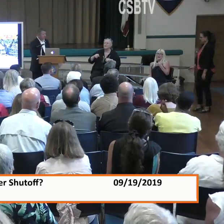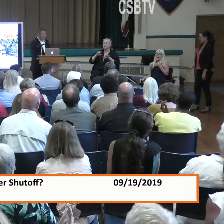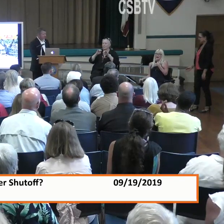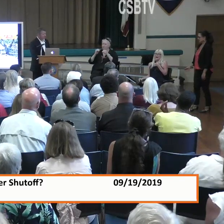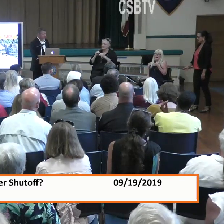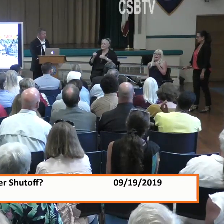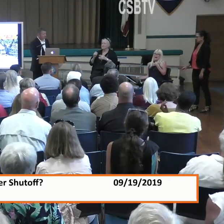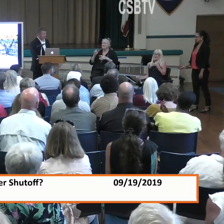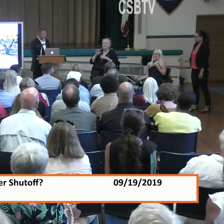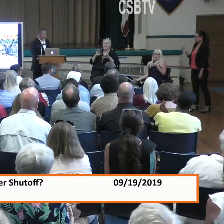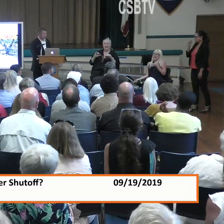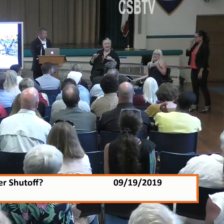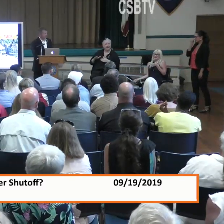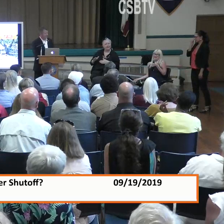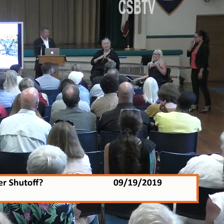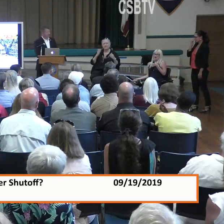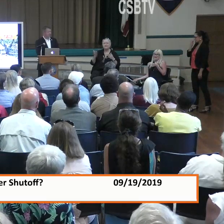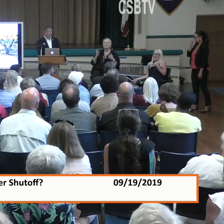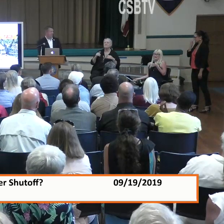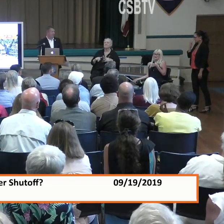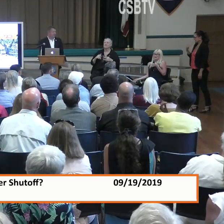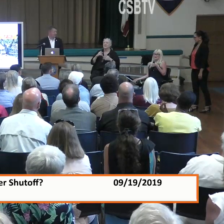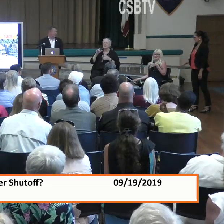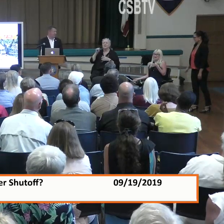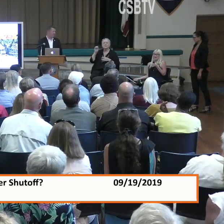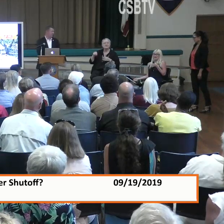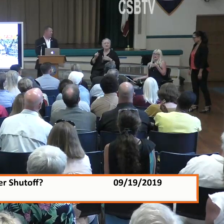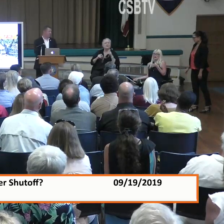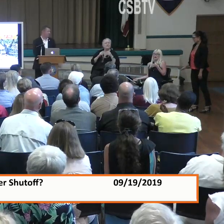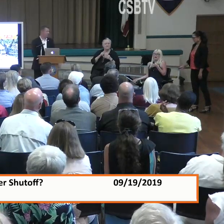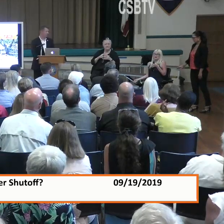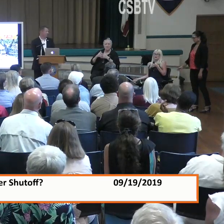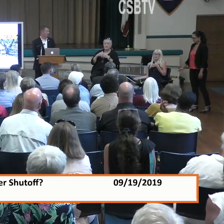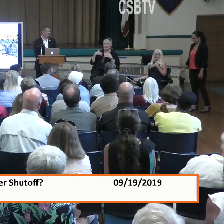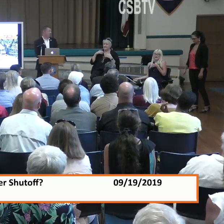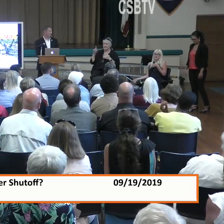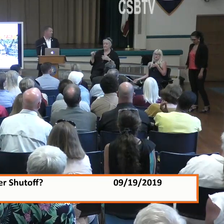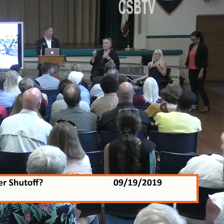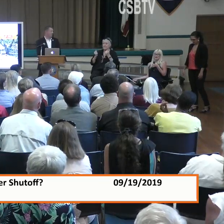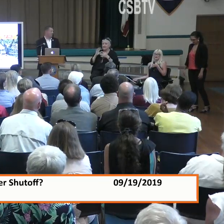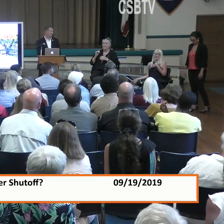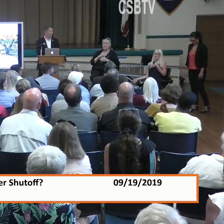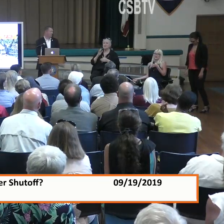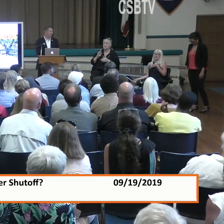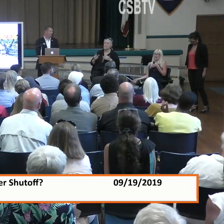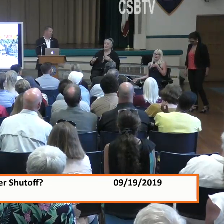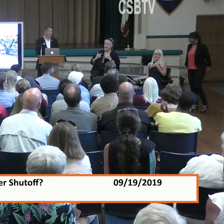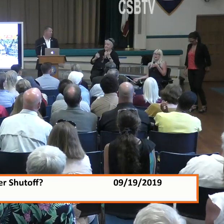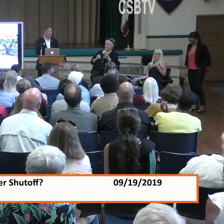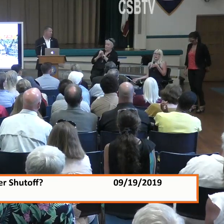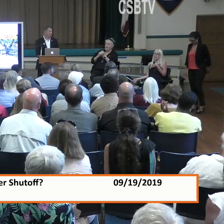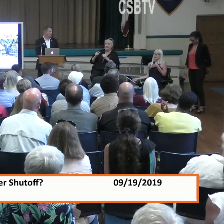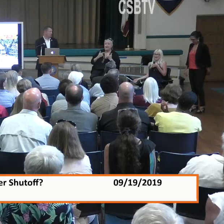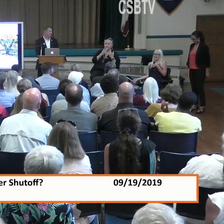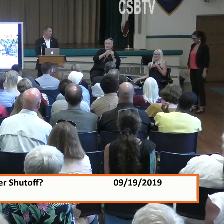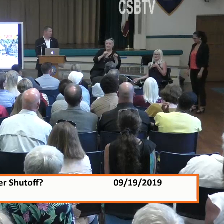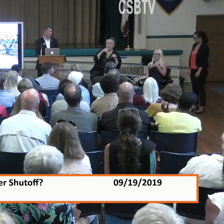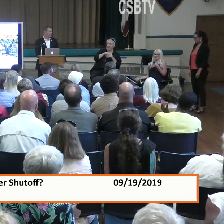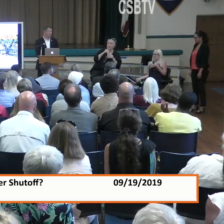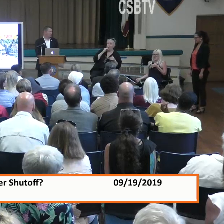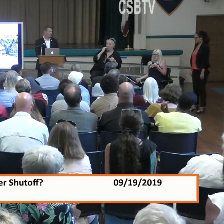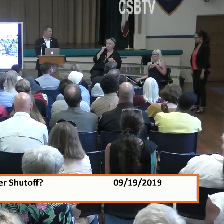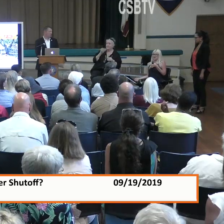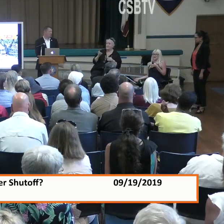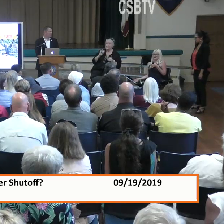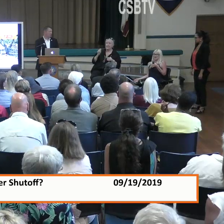in our area. 20% of Americans have a disability. Many of us use life-supporting and life-saving in-home devices, such